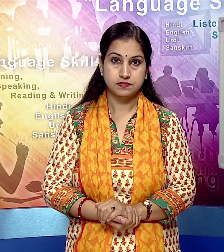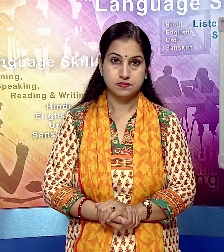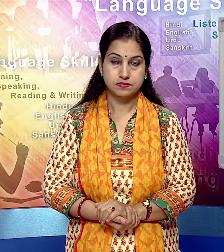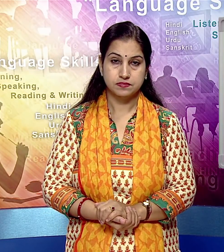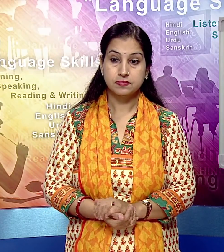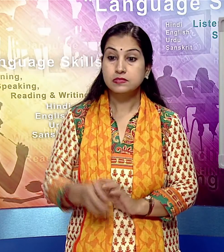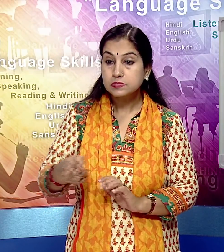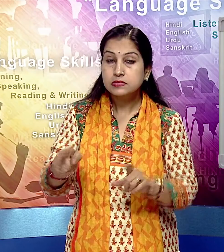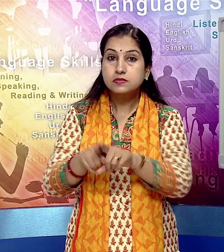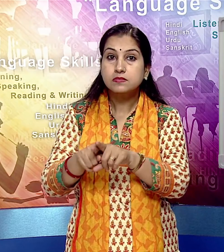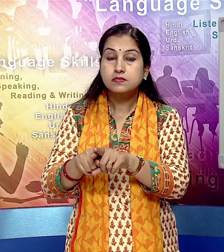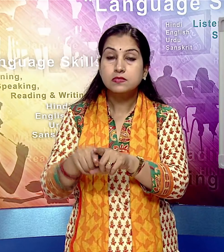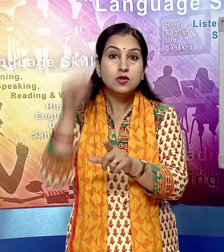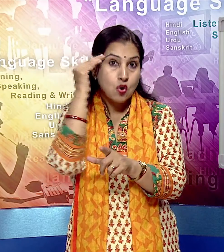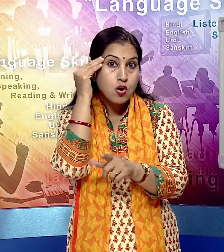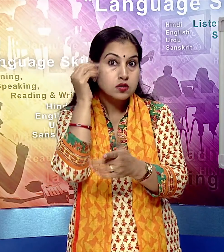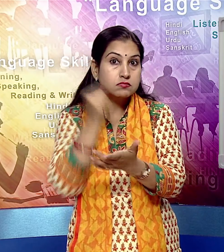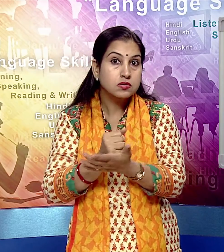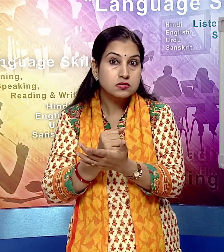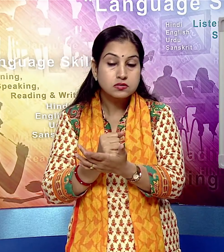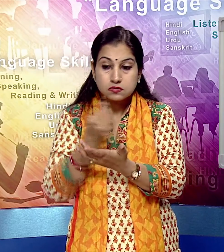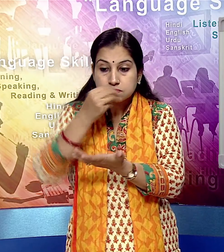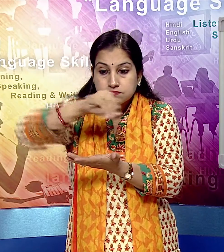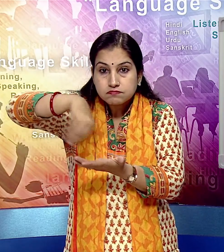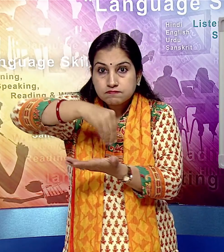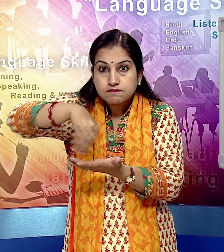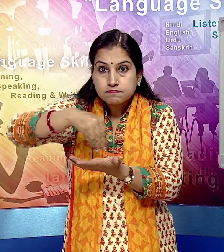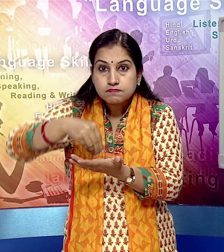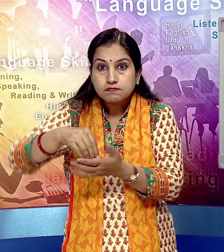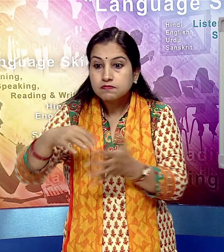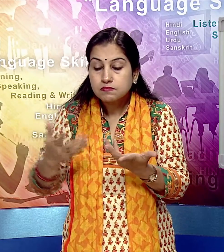and also it needs knowledge to use the cooker to avoid injury.